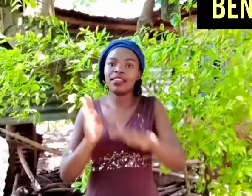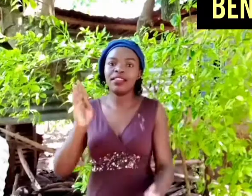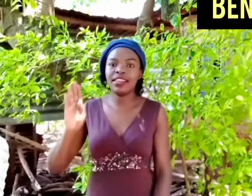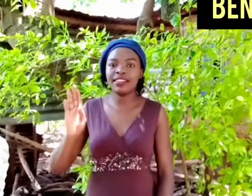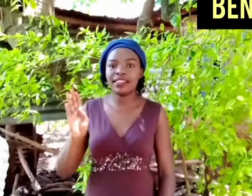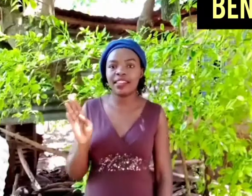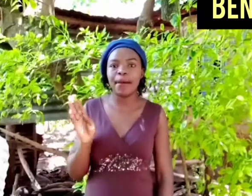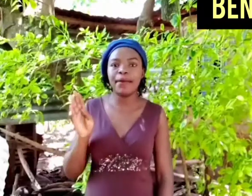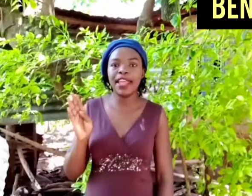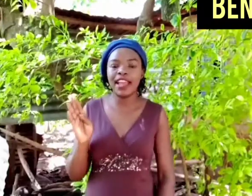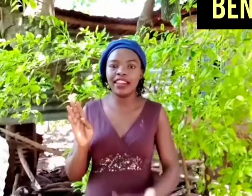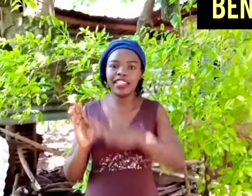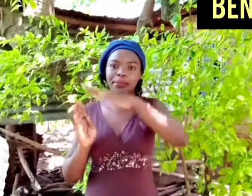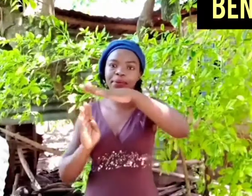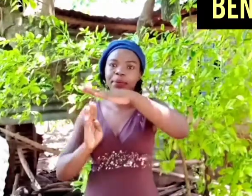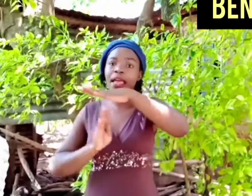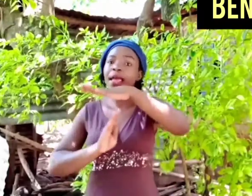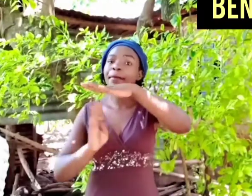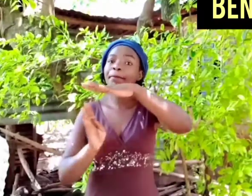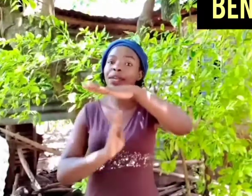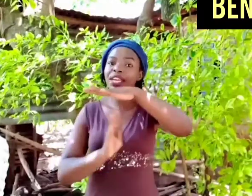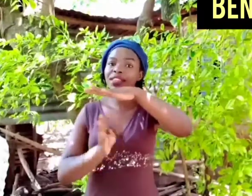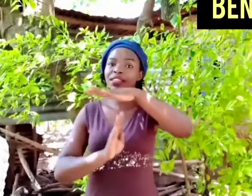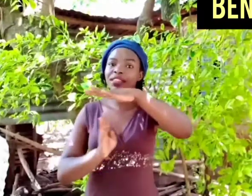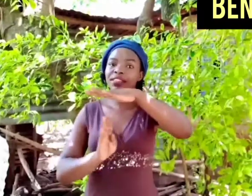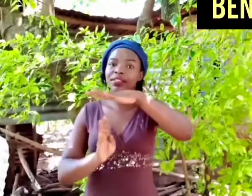This is a B hand shape. Beneath.